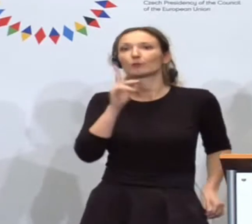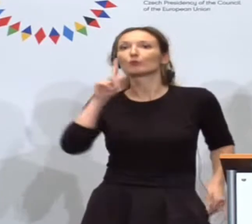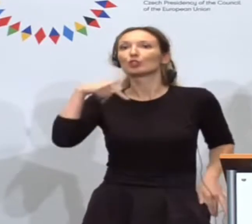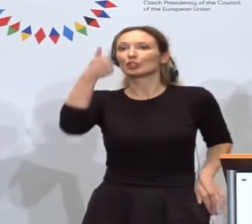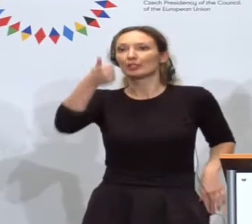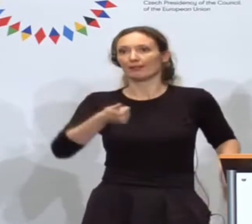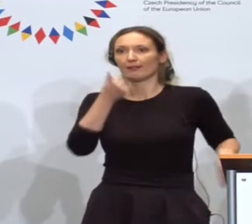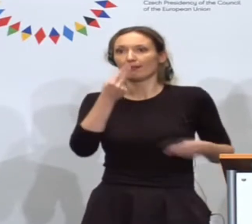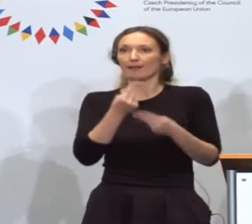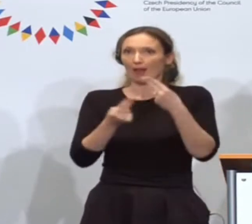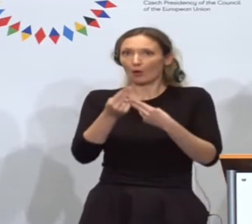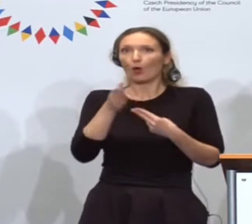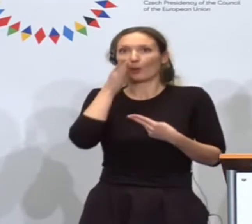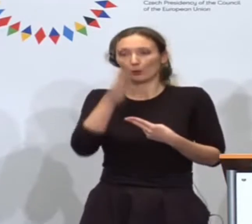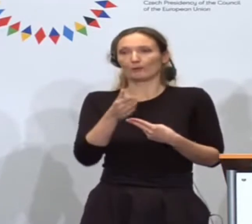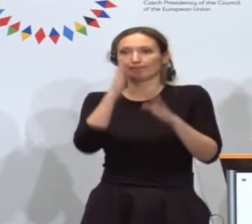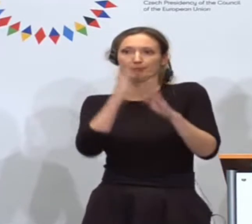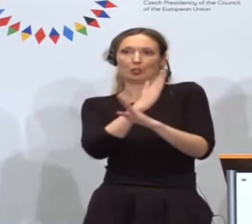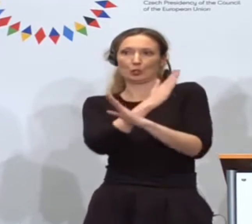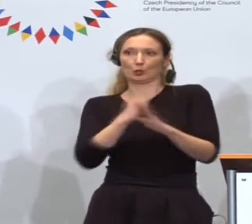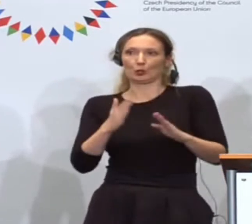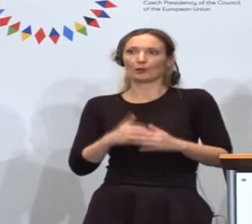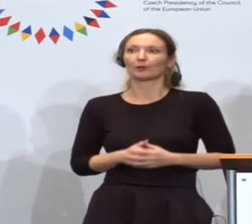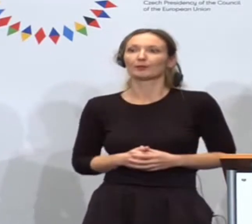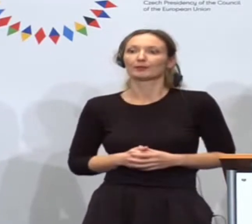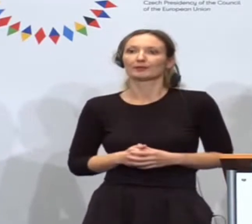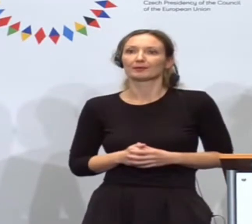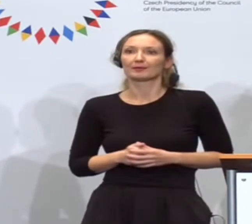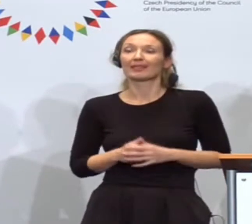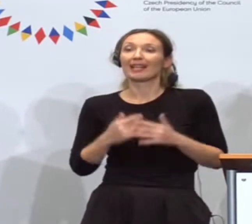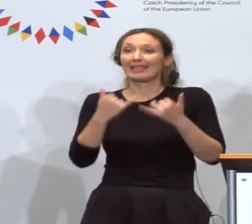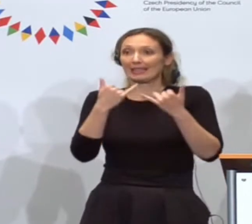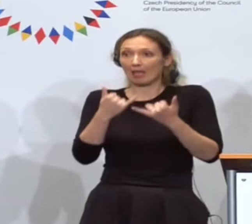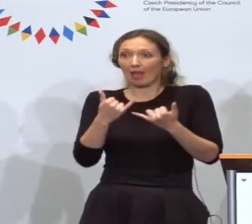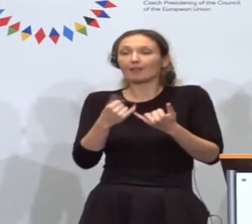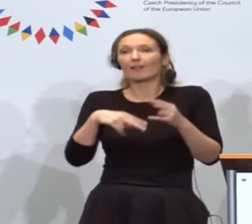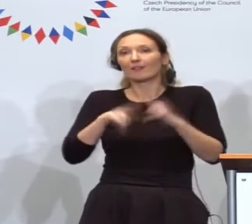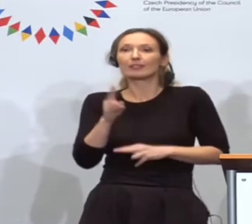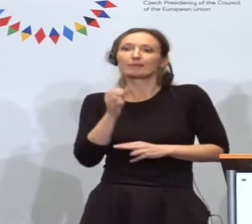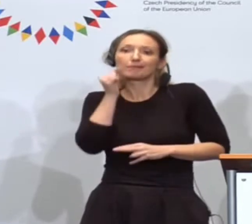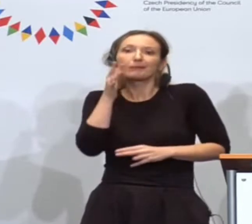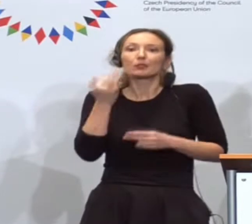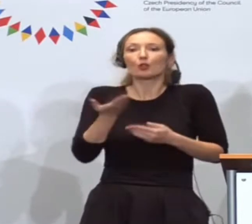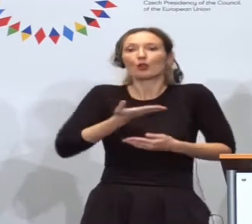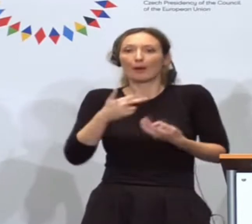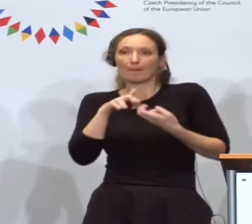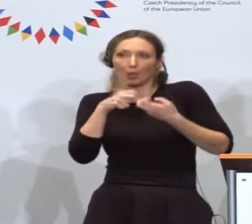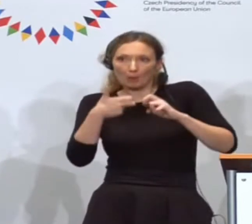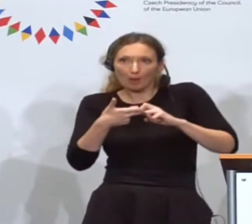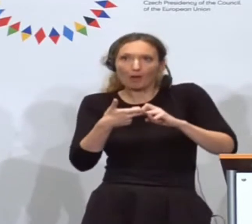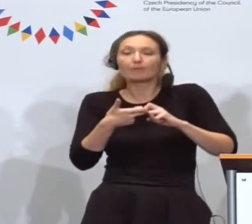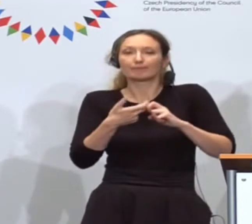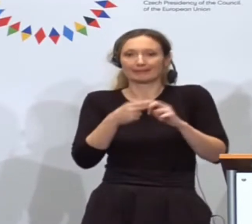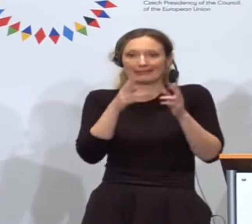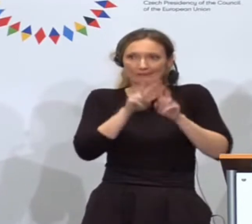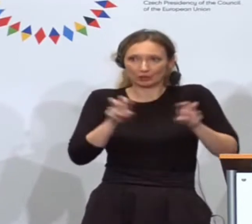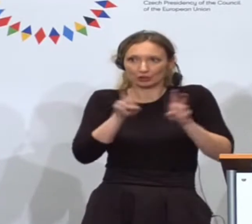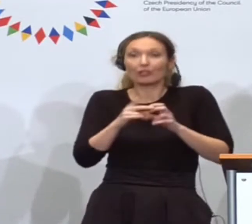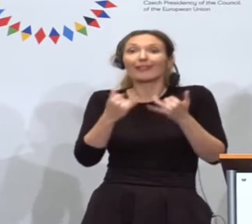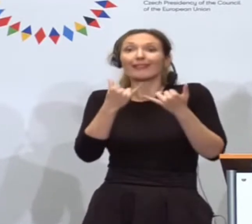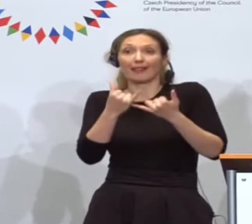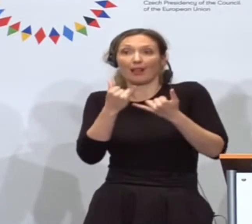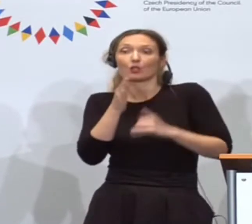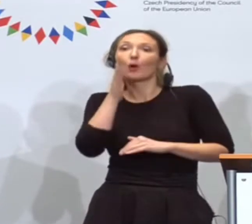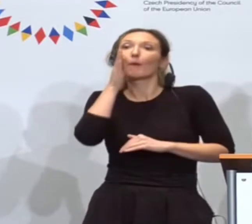Let's take care of the everyday problem. Today the problem was not the future of the European Peace Facility. The European